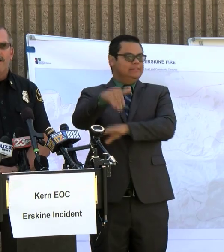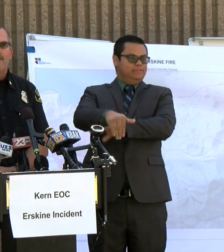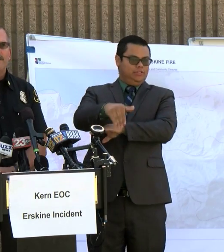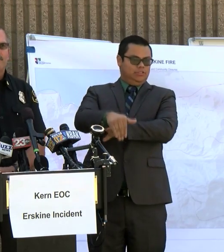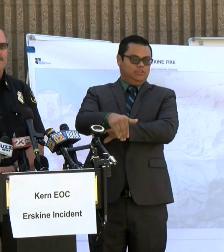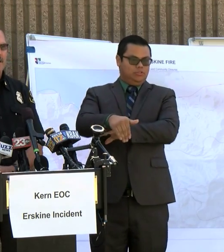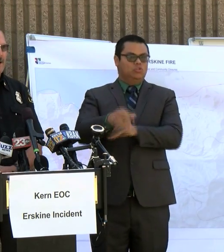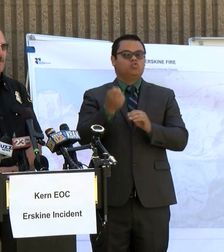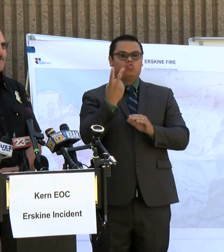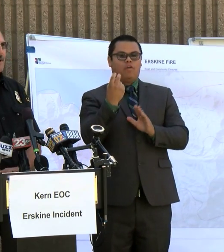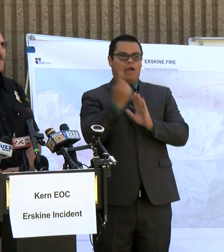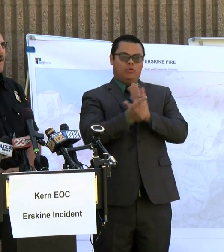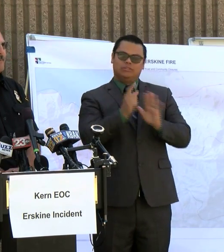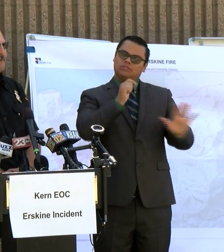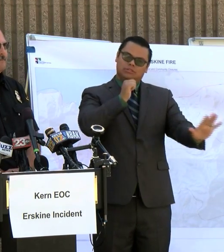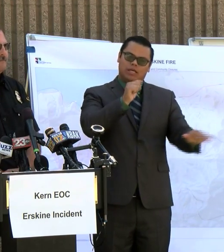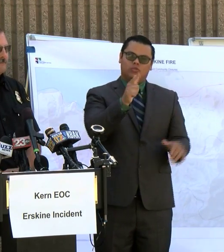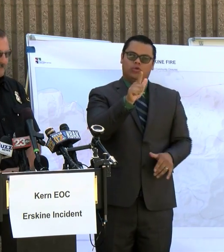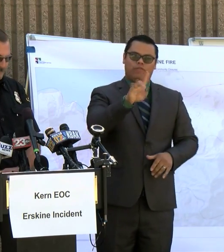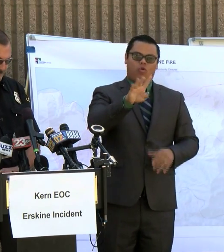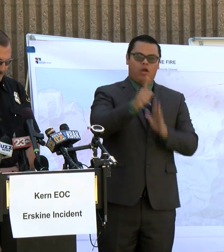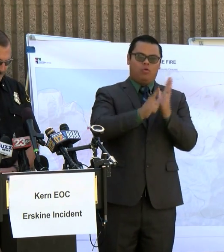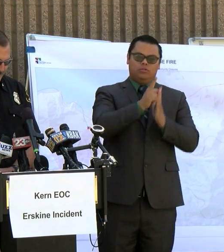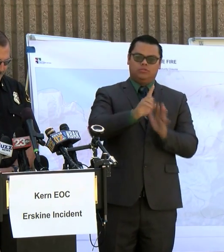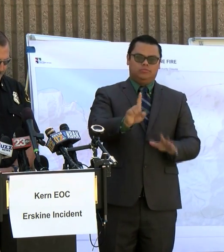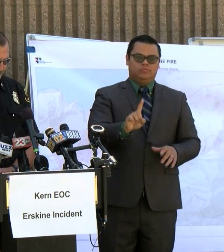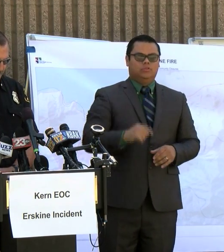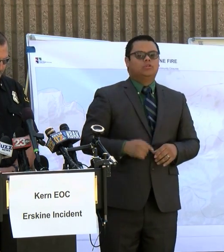a 12-hour resource, not a 24-hour number.